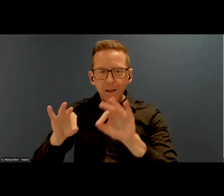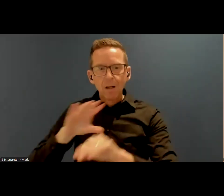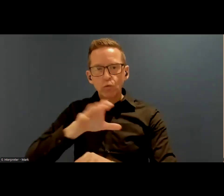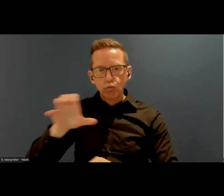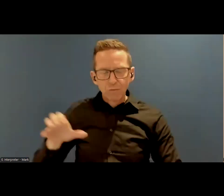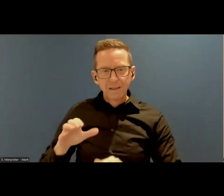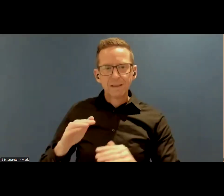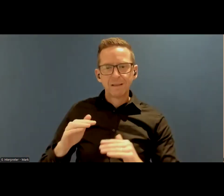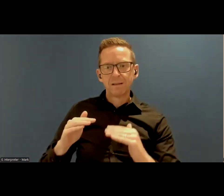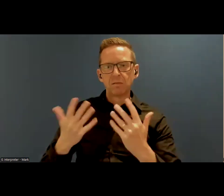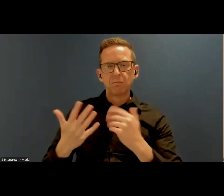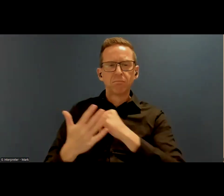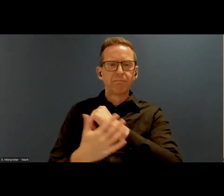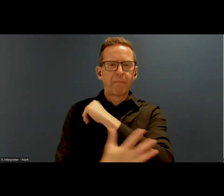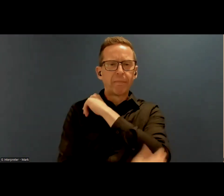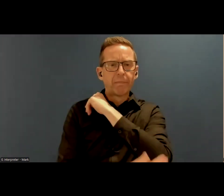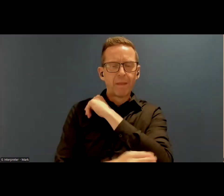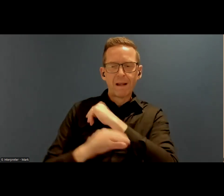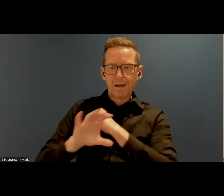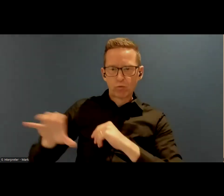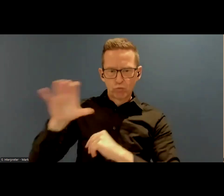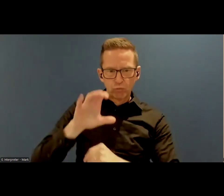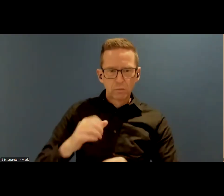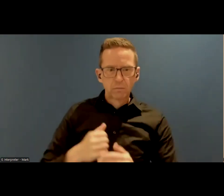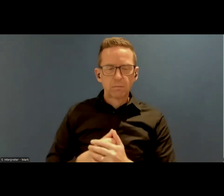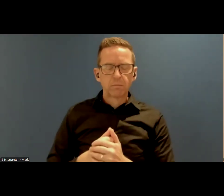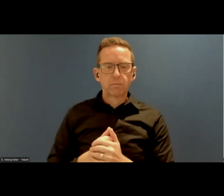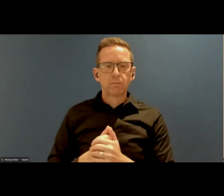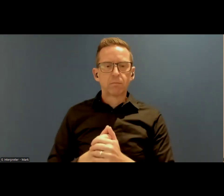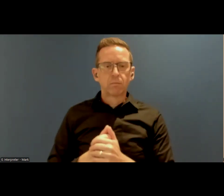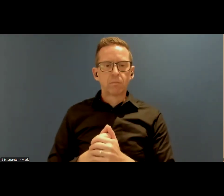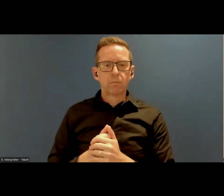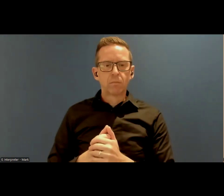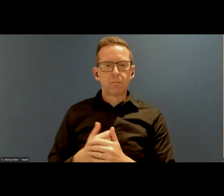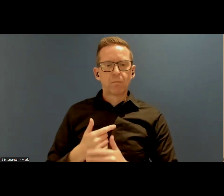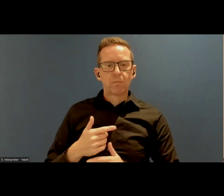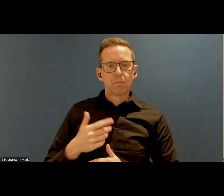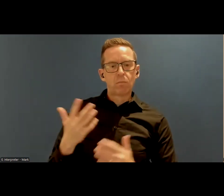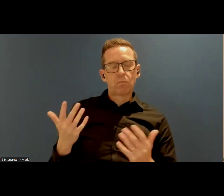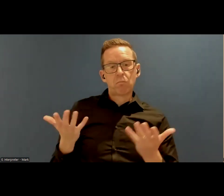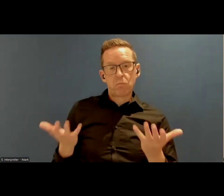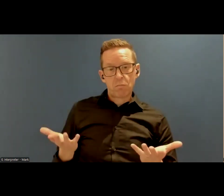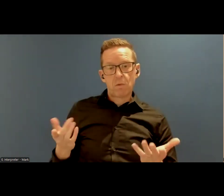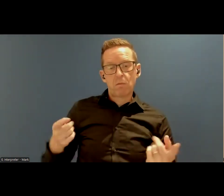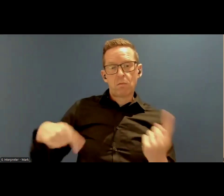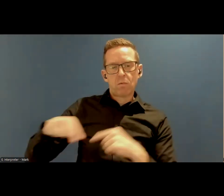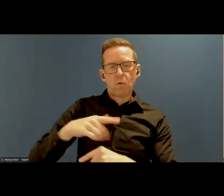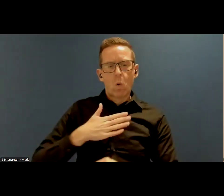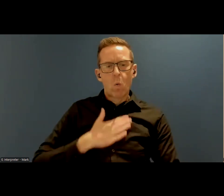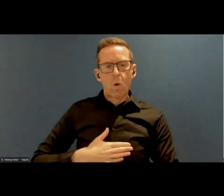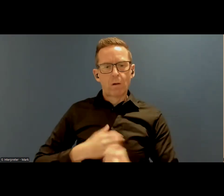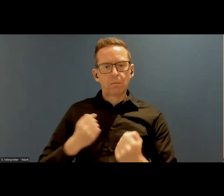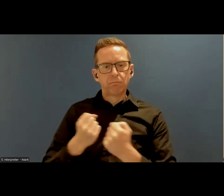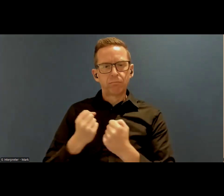countries from the MENA region in order to lay out operational or action